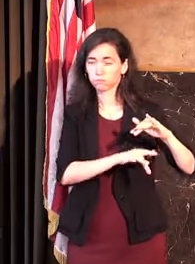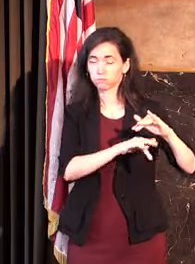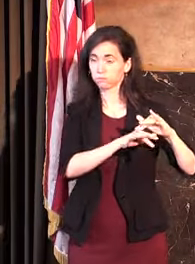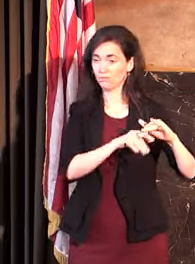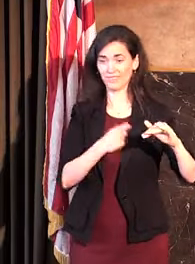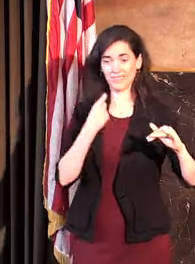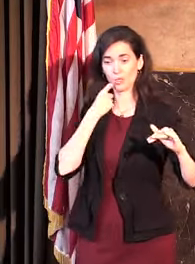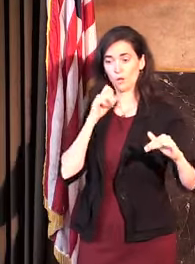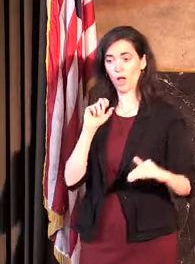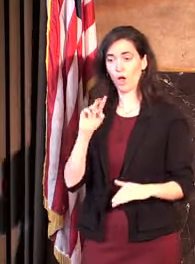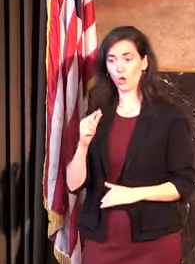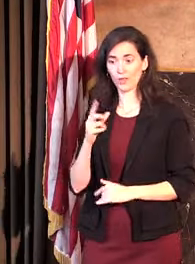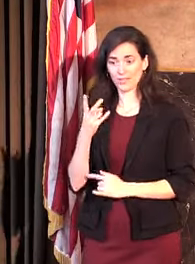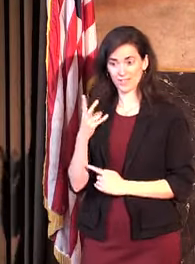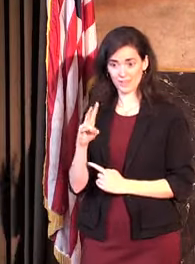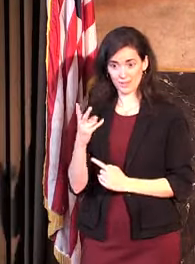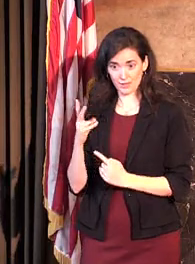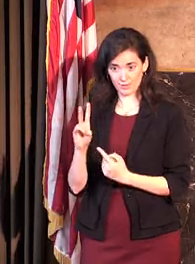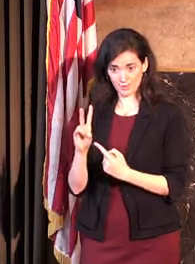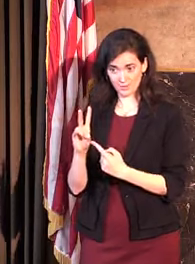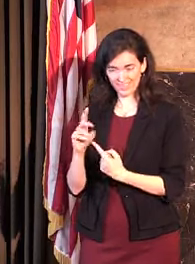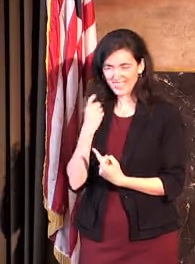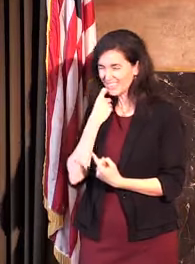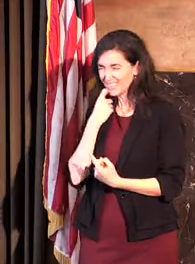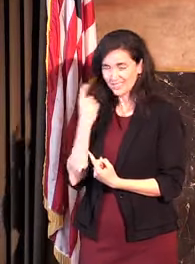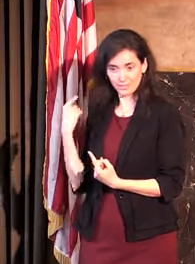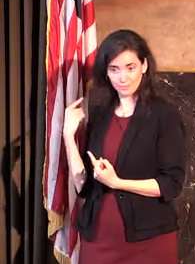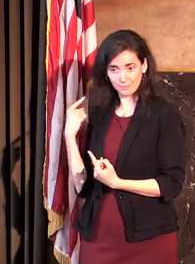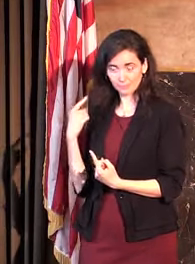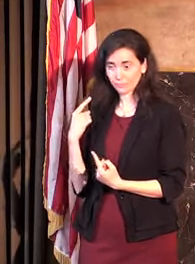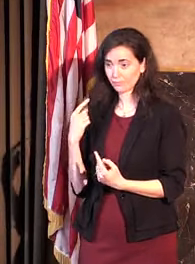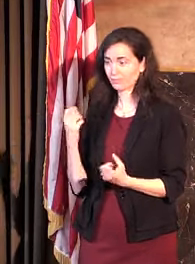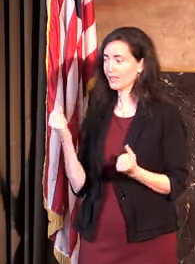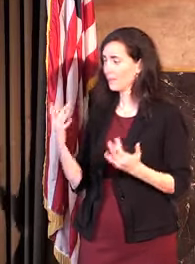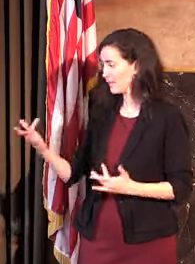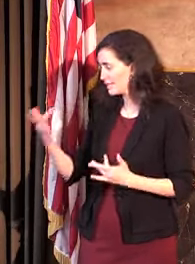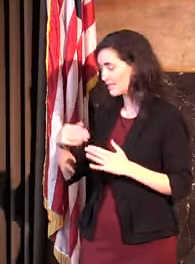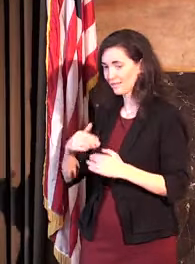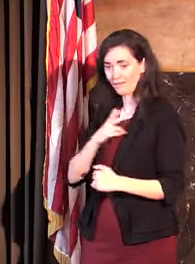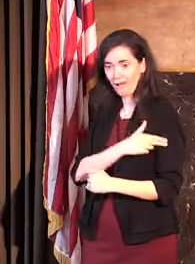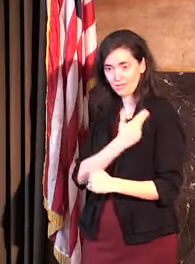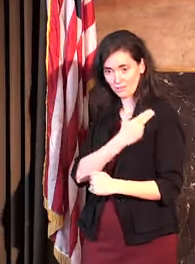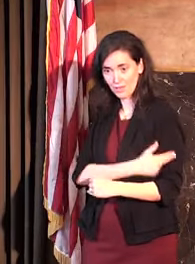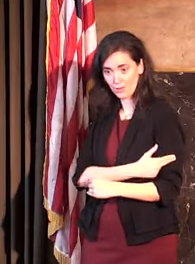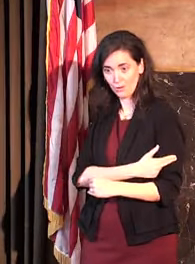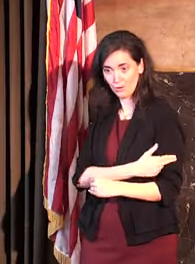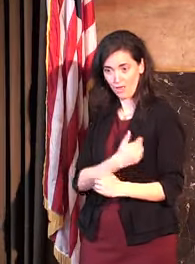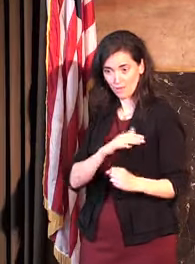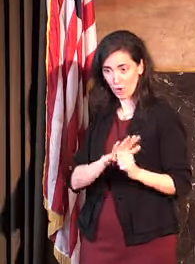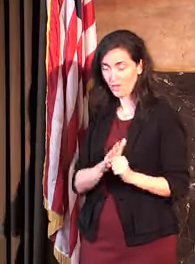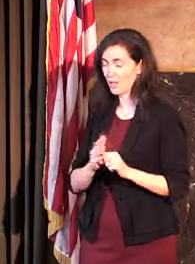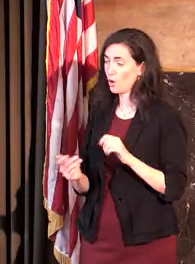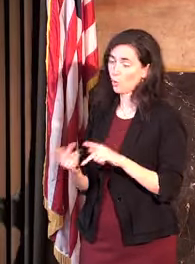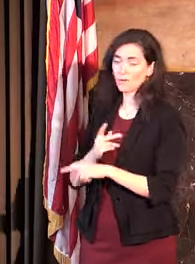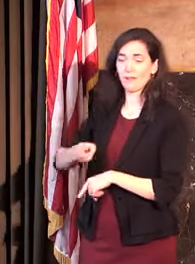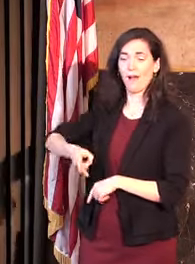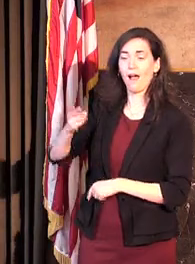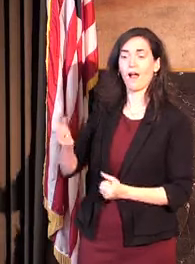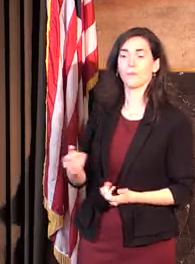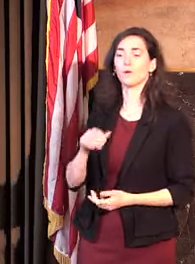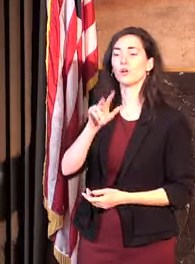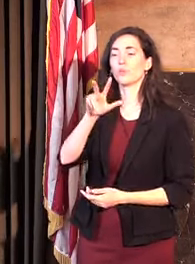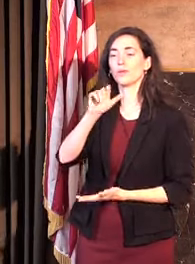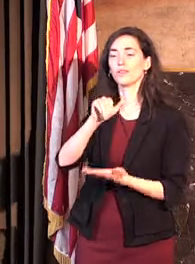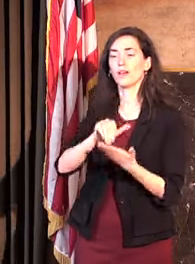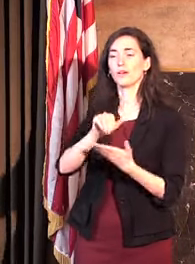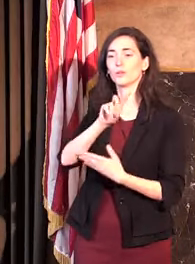August the 17th, which was just a few months ago, we had the highest number of people hospitalized at any point in the pandemic at